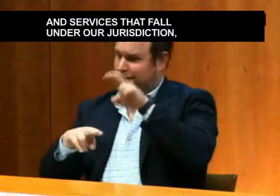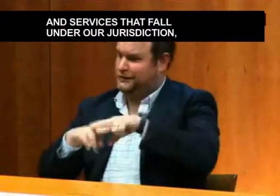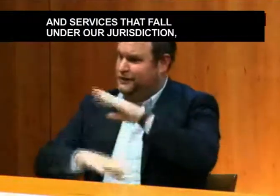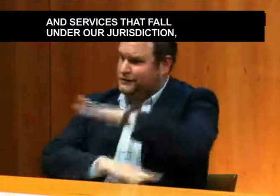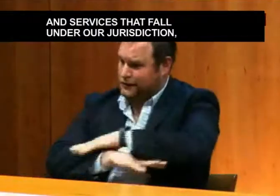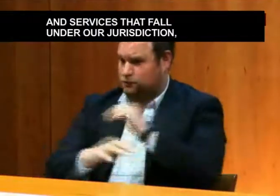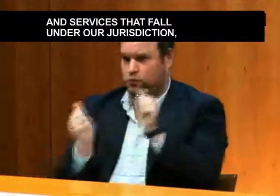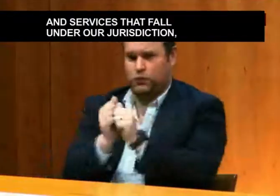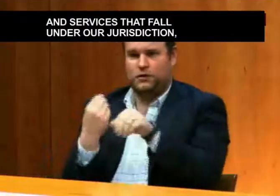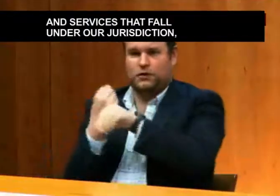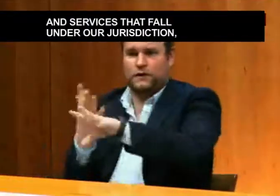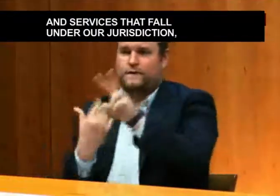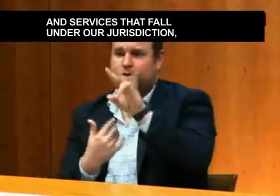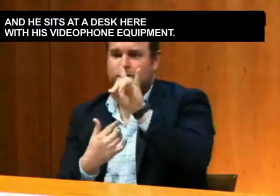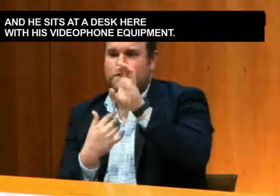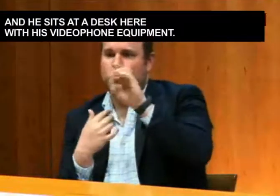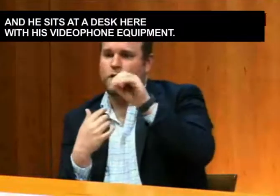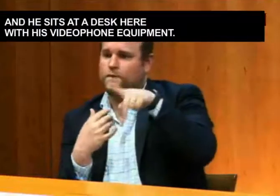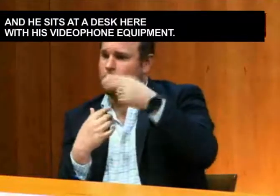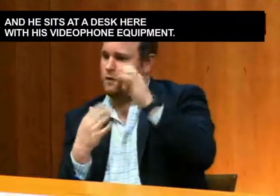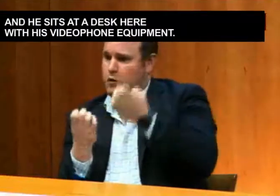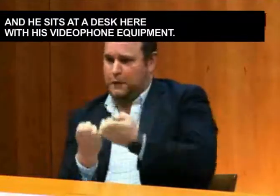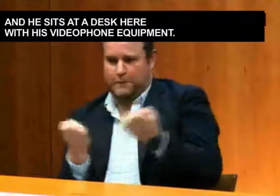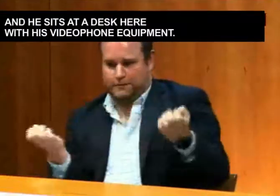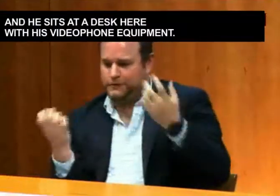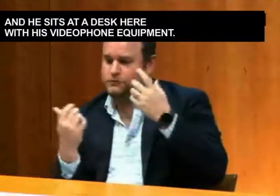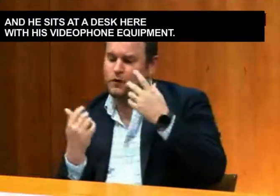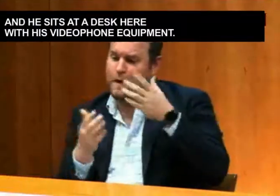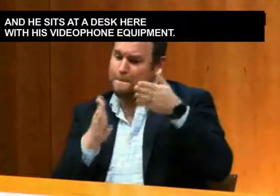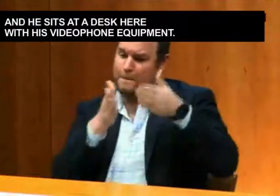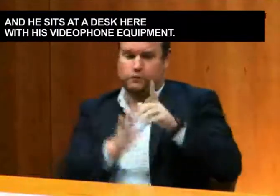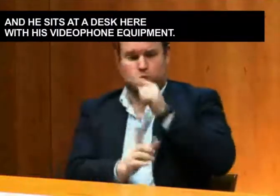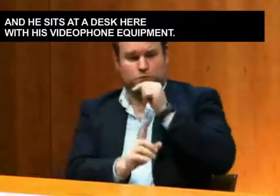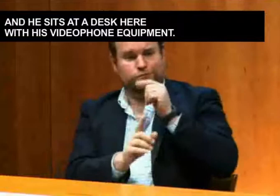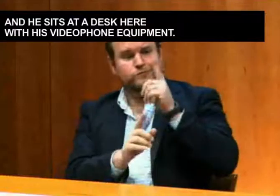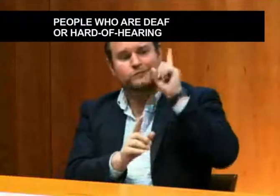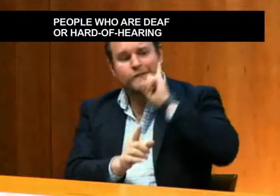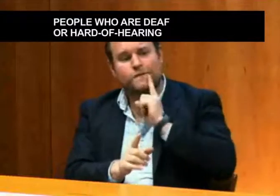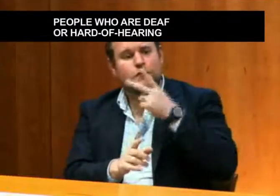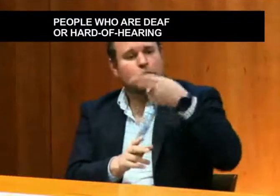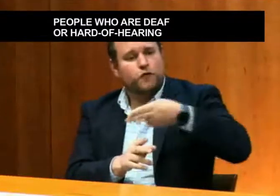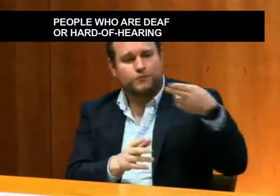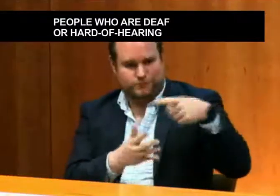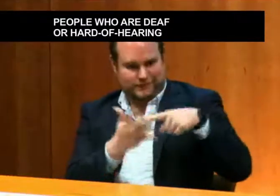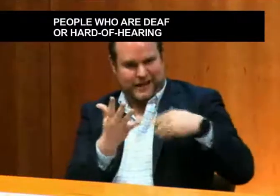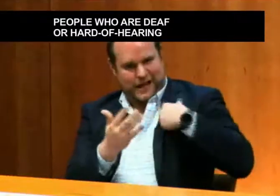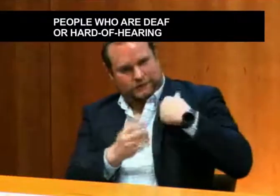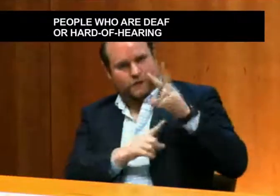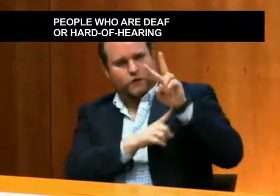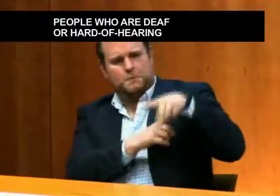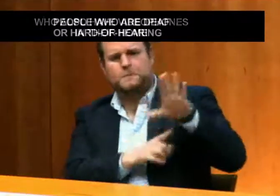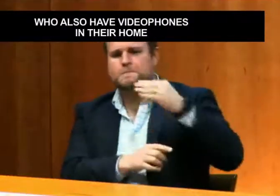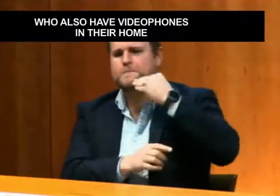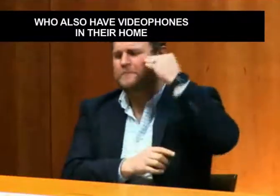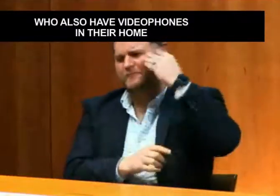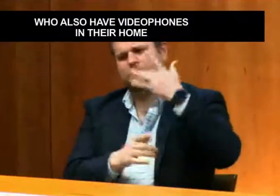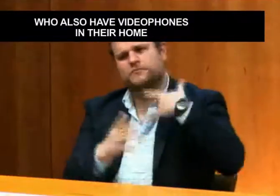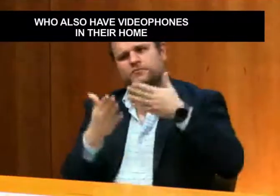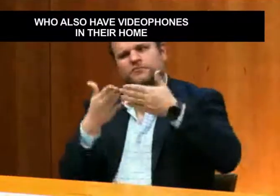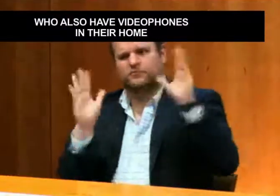services that fall under our jurisdiction, and he sits at a desk here with his video phone equipment. People who are deaf or hard of hearing who also have video